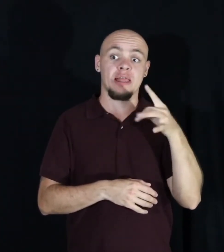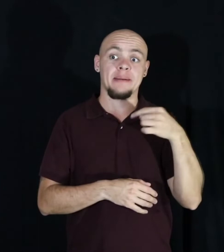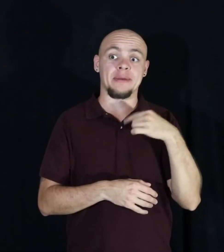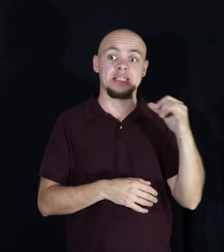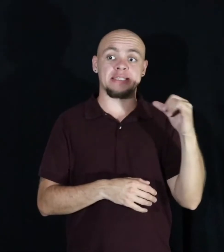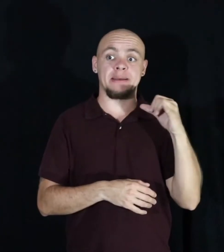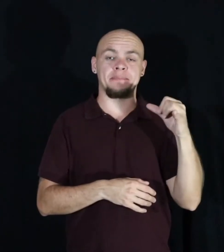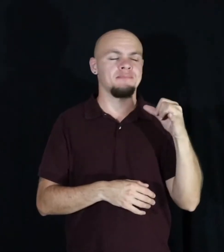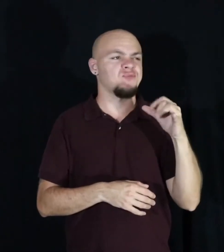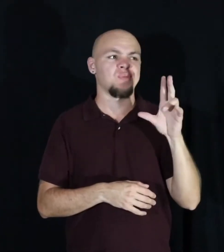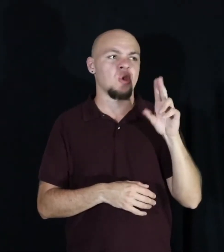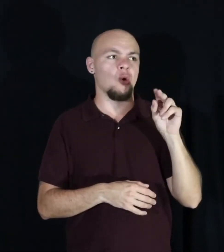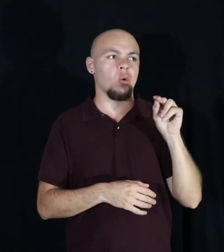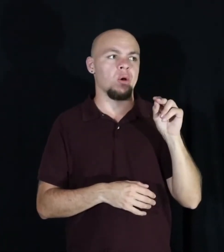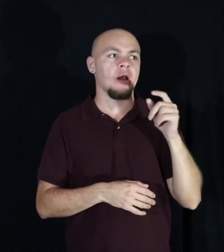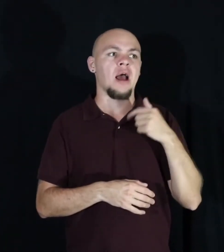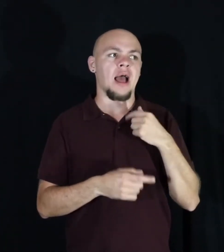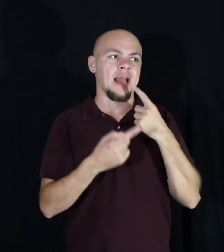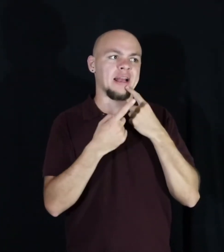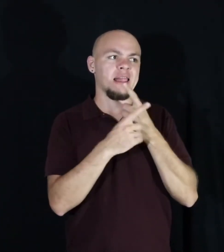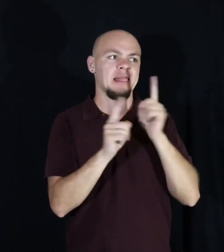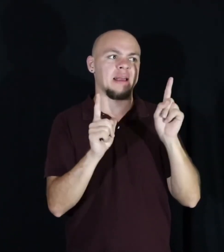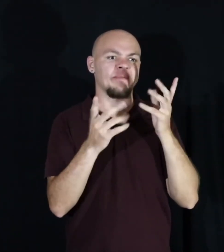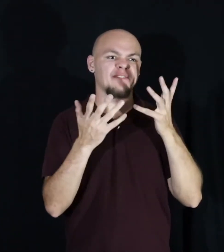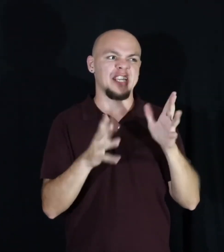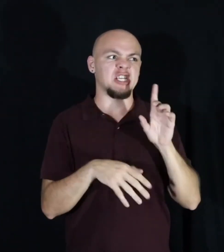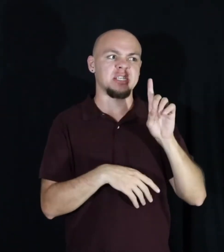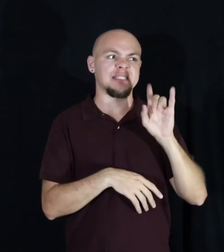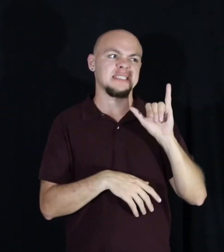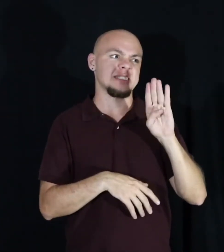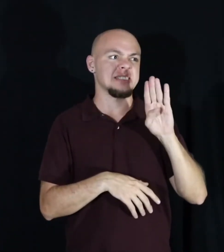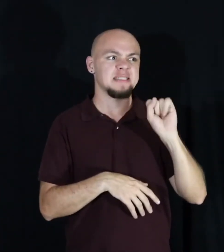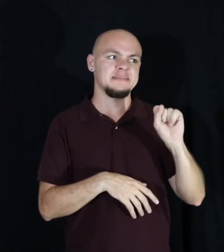"No, I already claimed her. I called dibs."